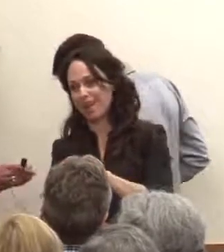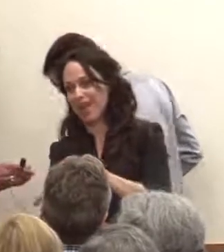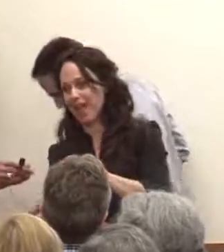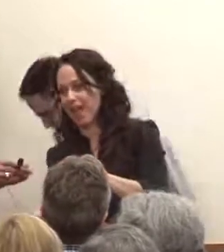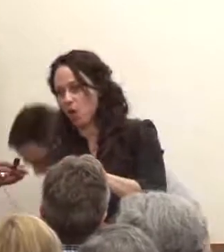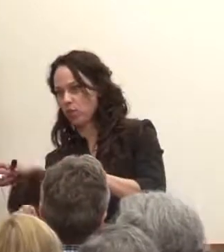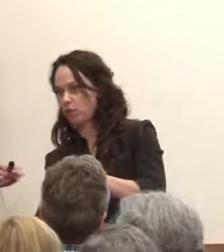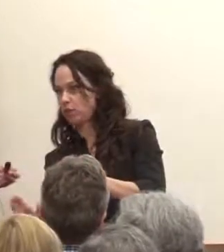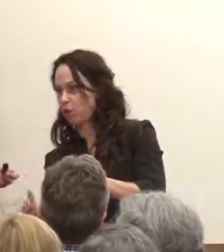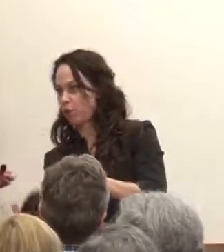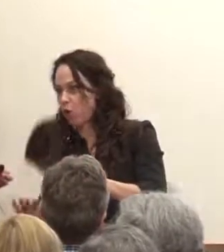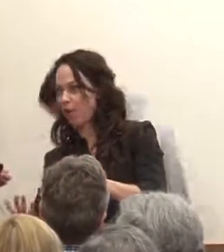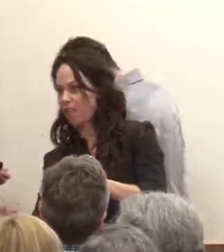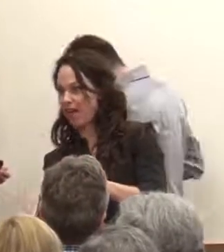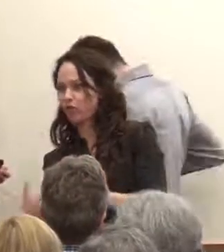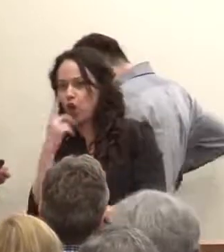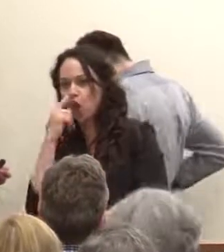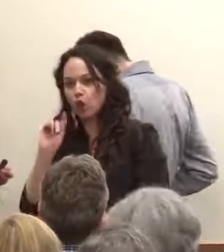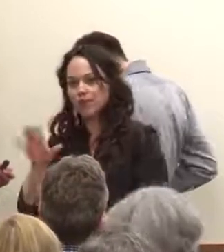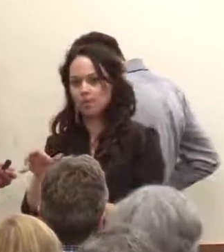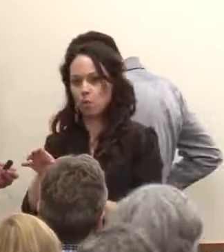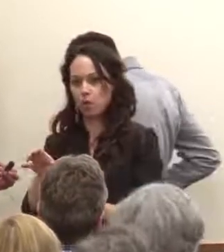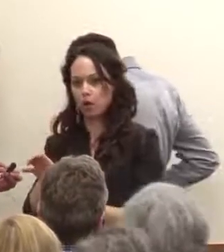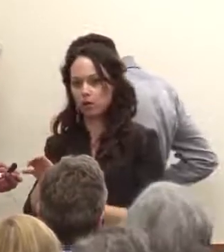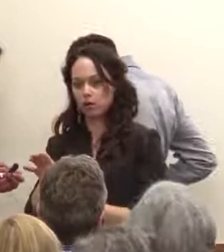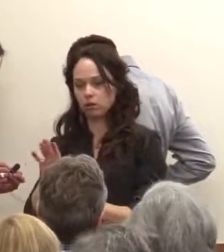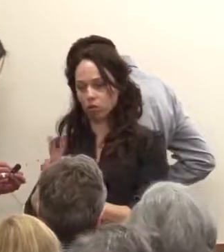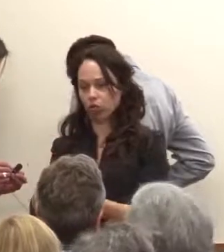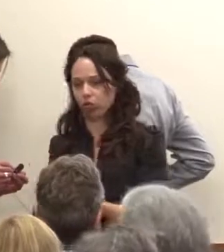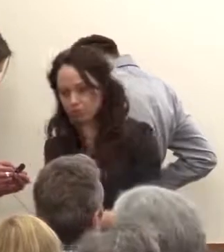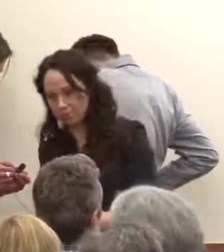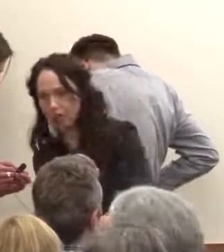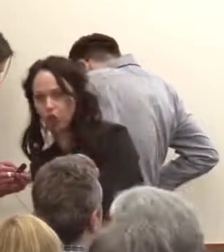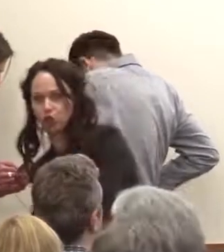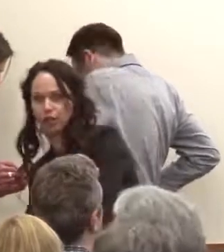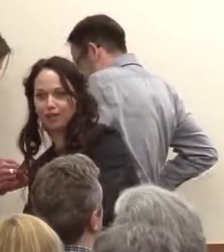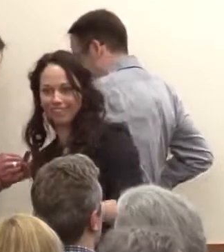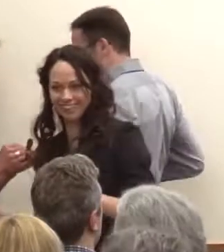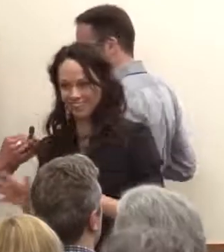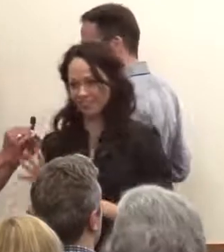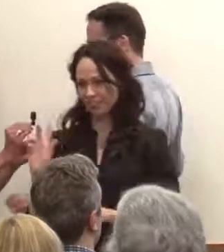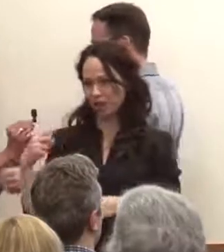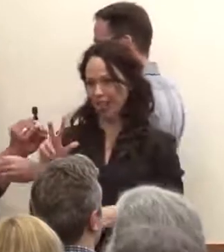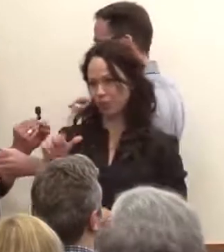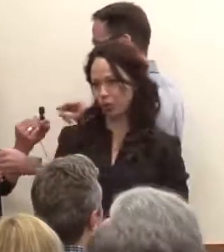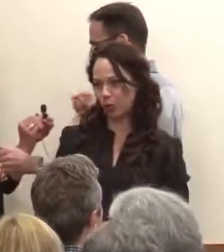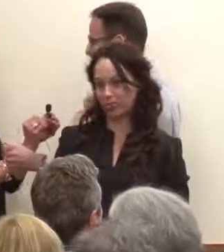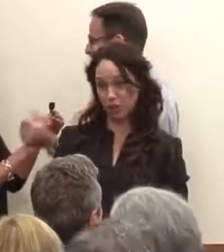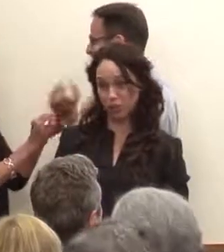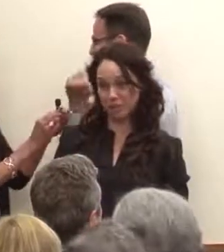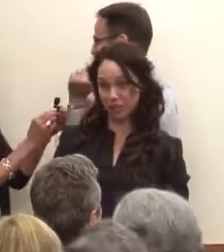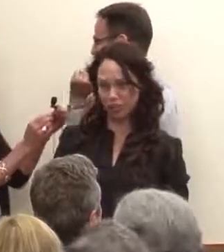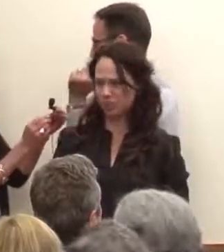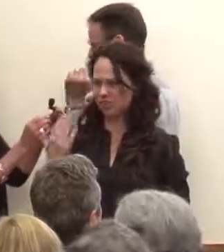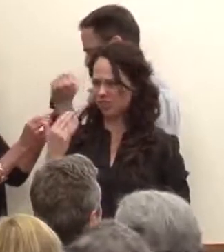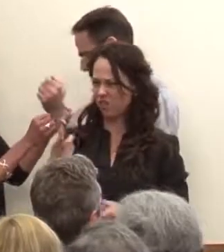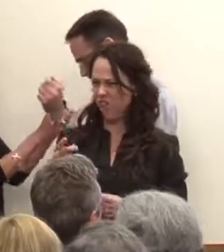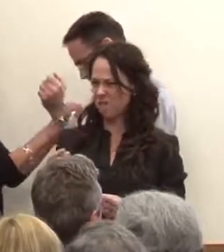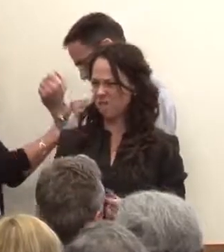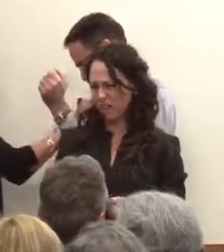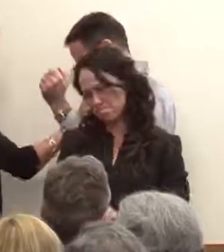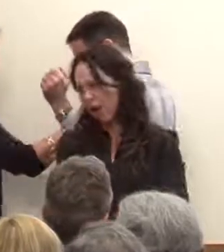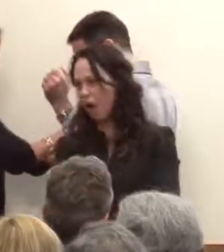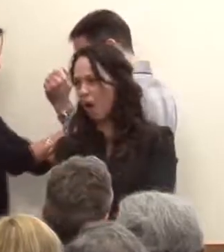of Africa as if somebody spilled something, only within the last 3,000 years. Why did that happen so